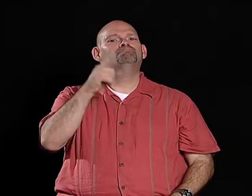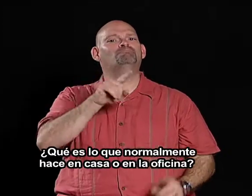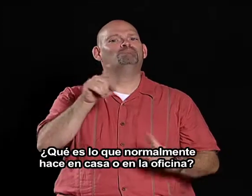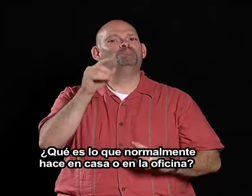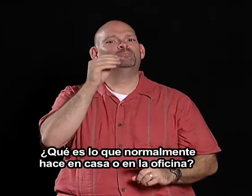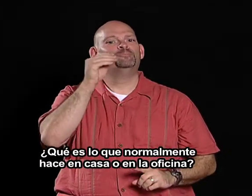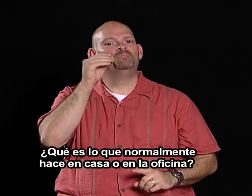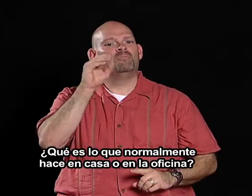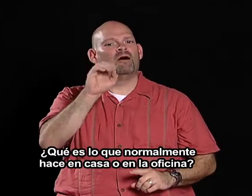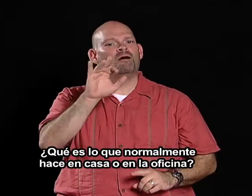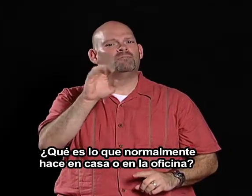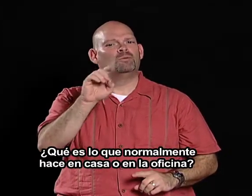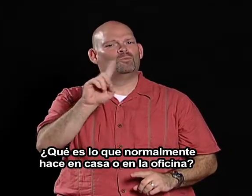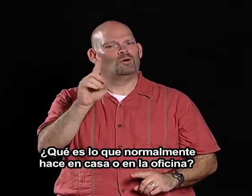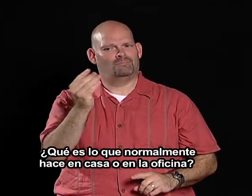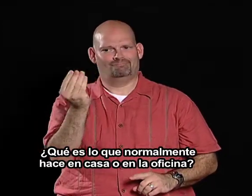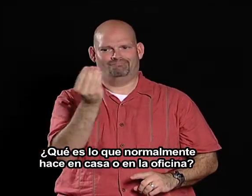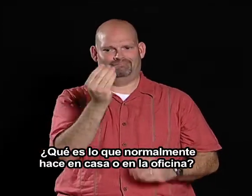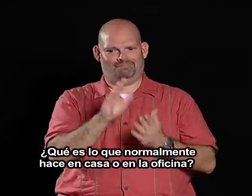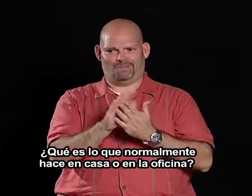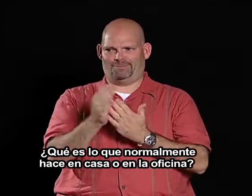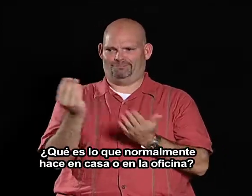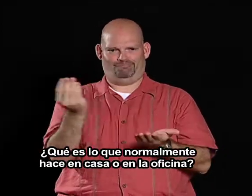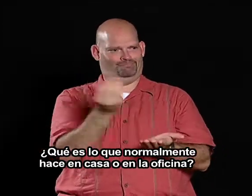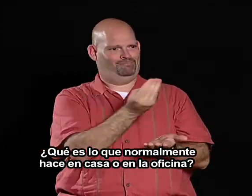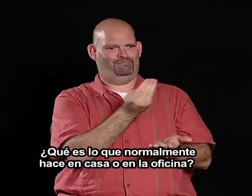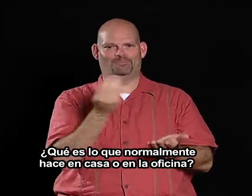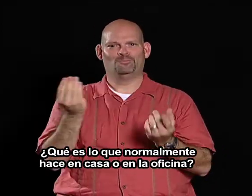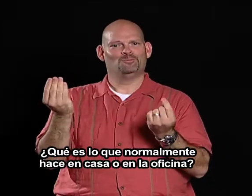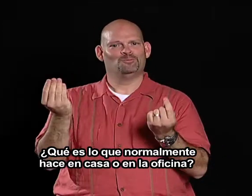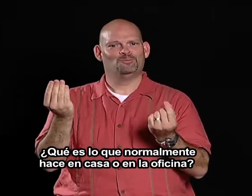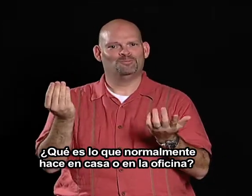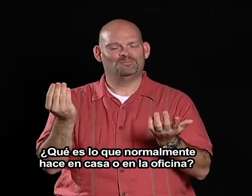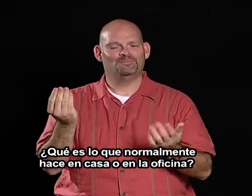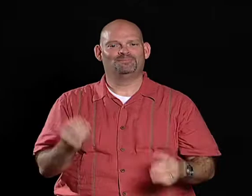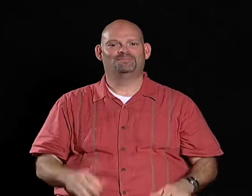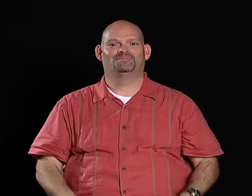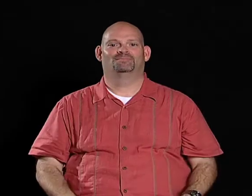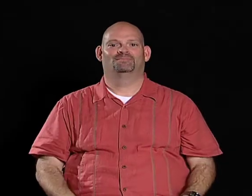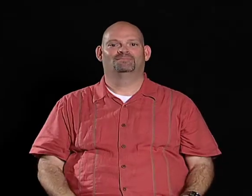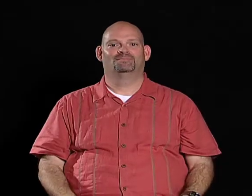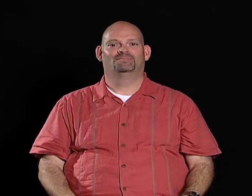What do you normally do when at home or at the office?